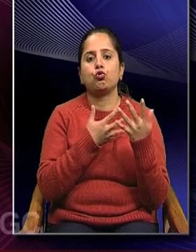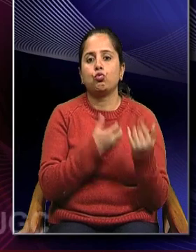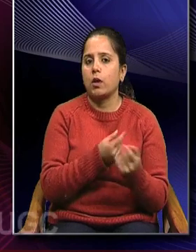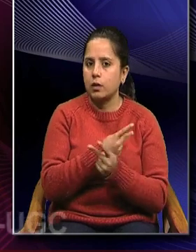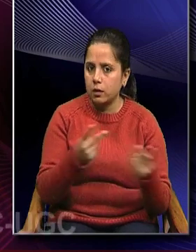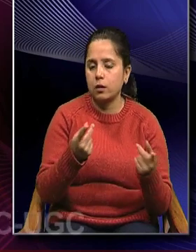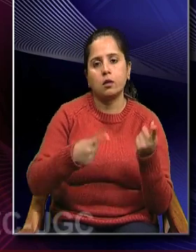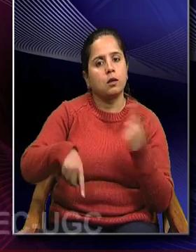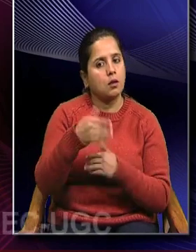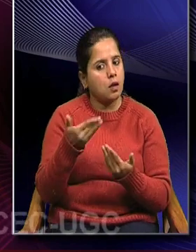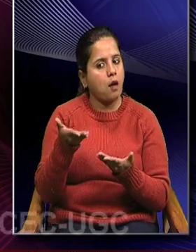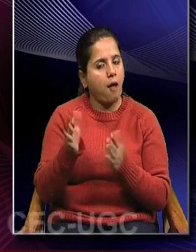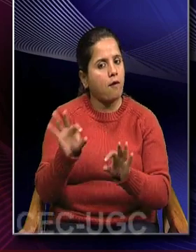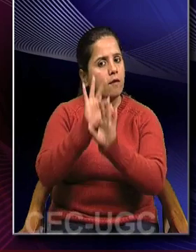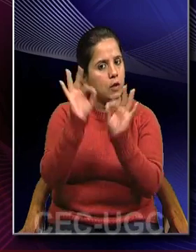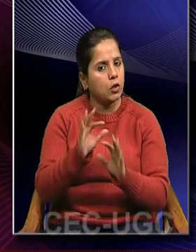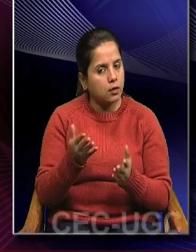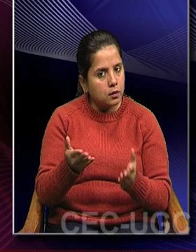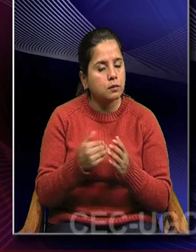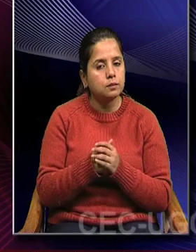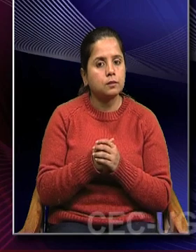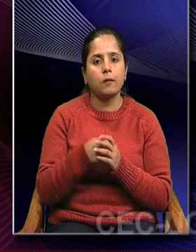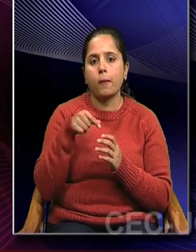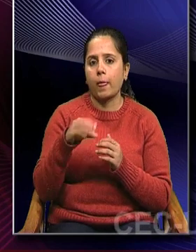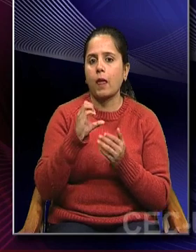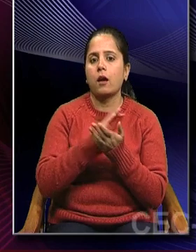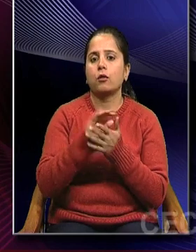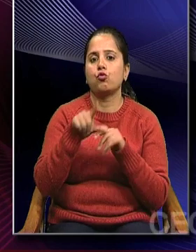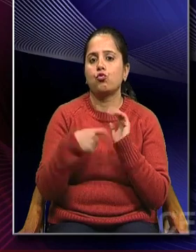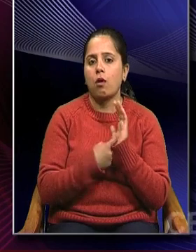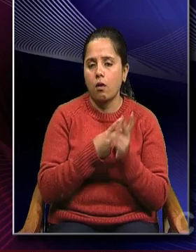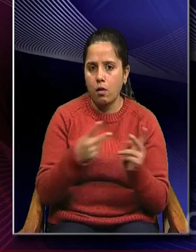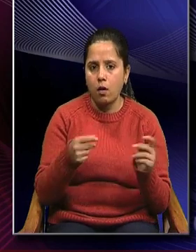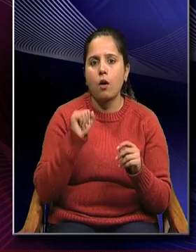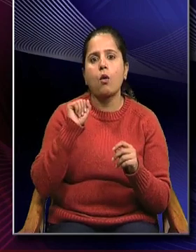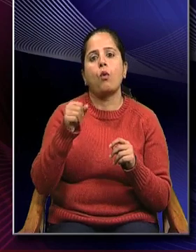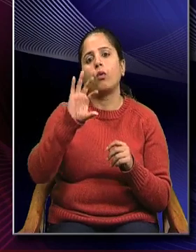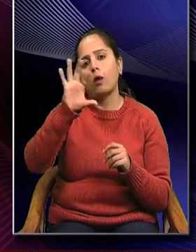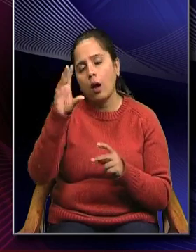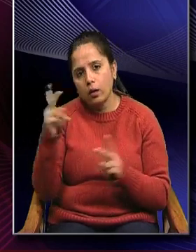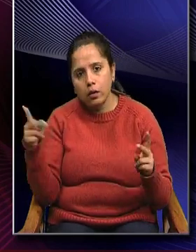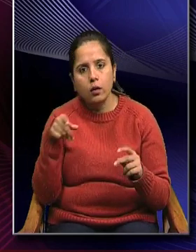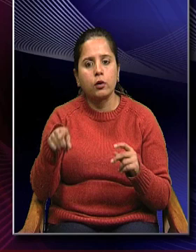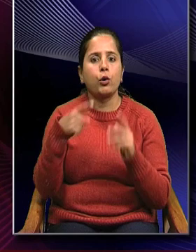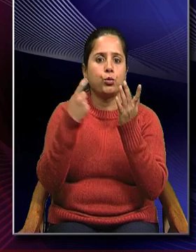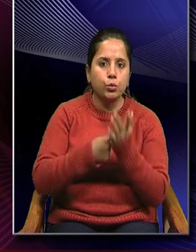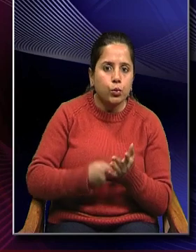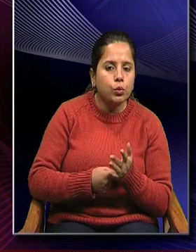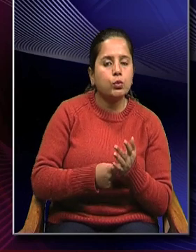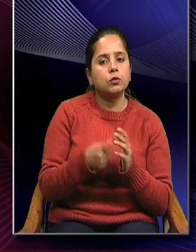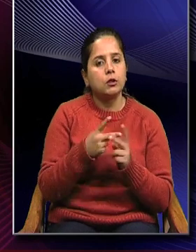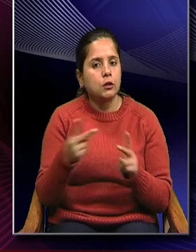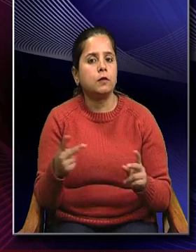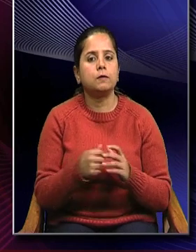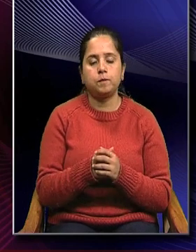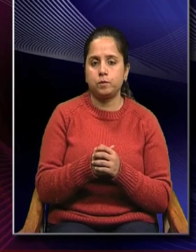way was there in the charter of the League of Nations, or the provisions of the League of Nations.